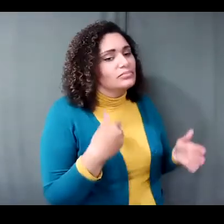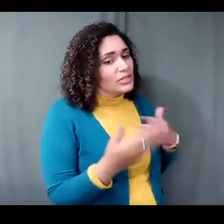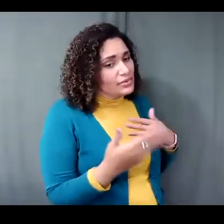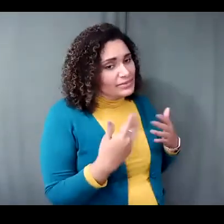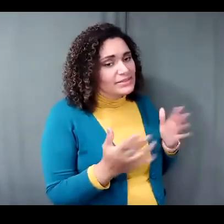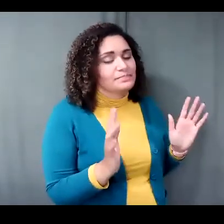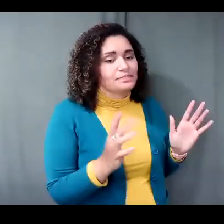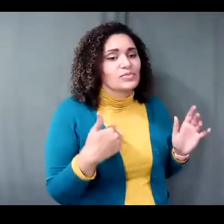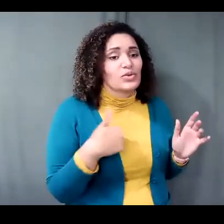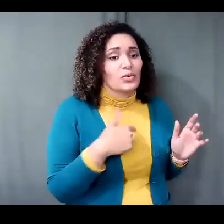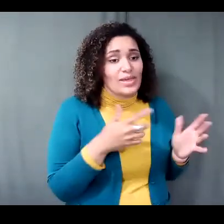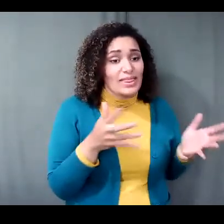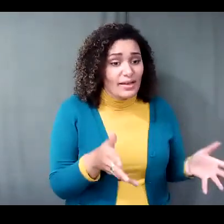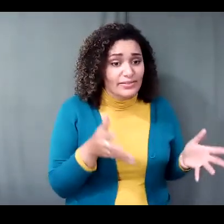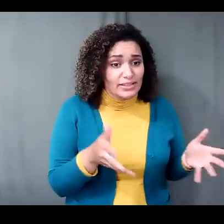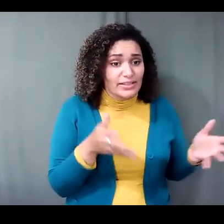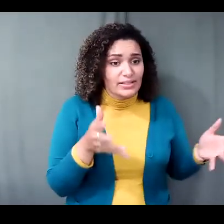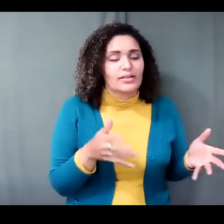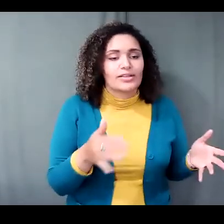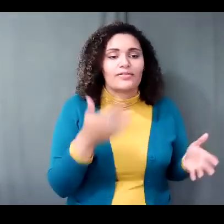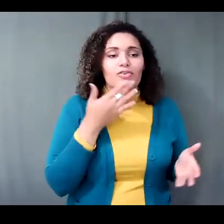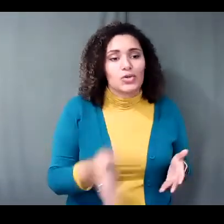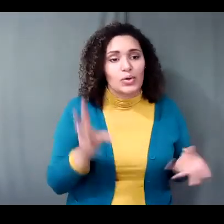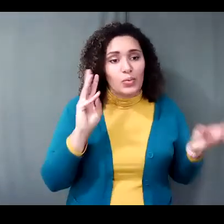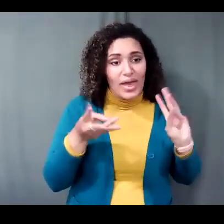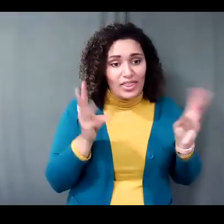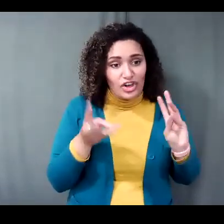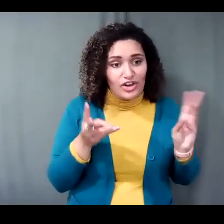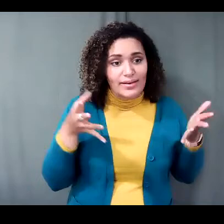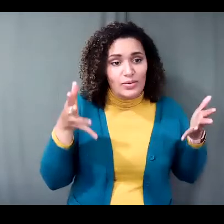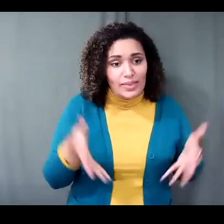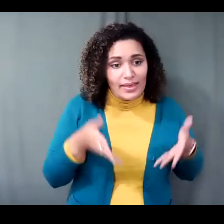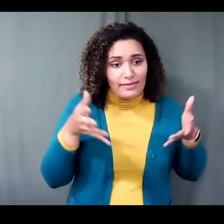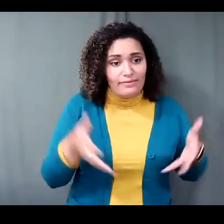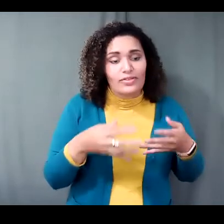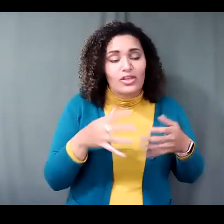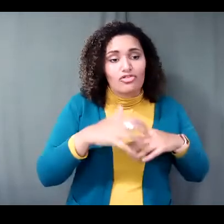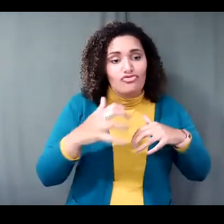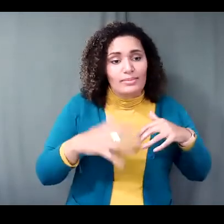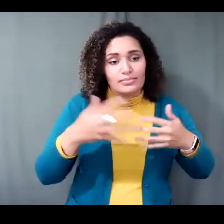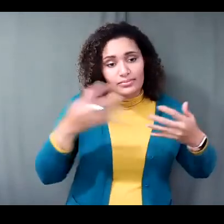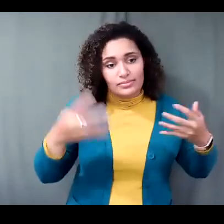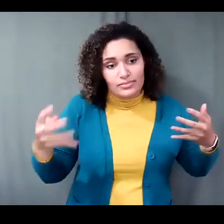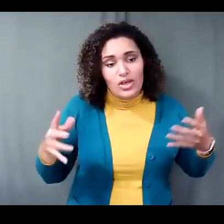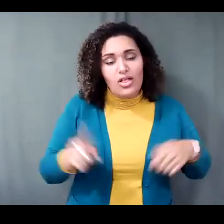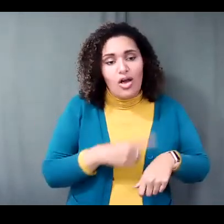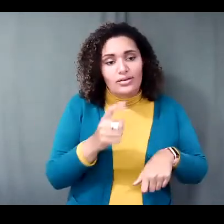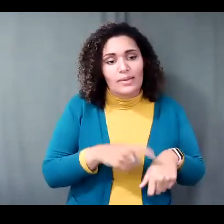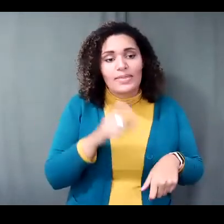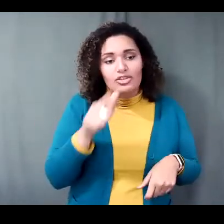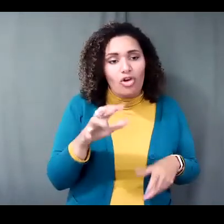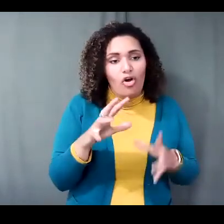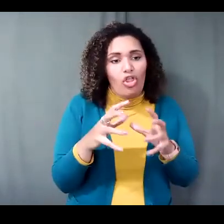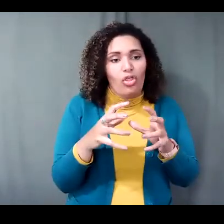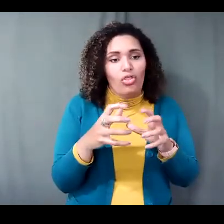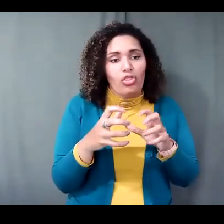So we left it. So what happens when you have good weather and you leave the grapes on for a long time? They don't rot, but they start to